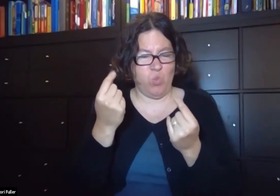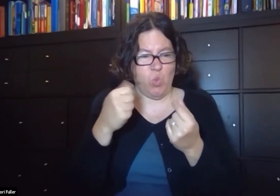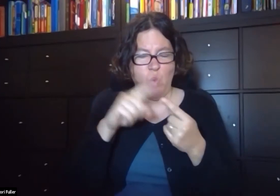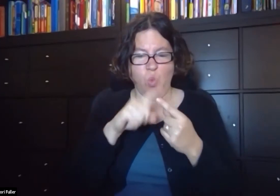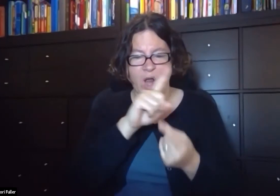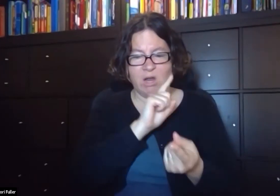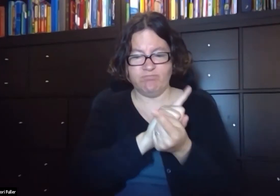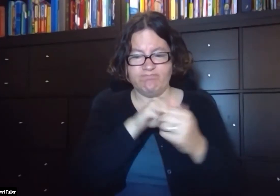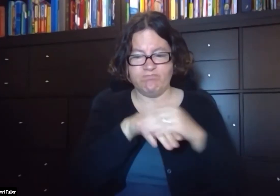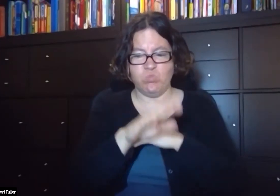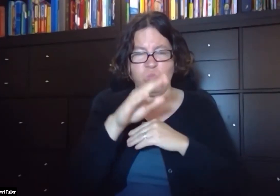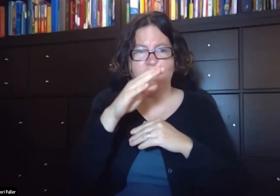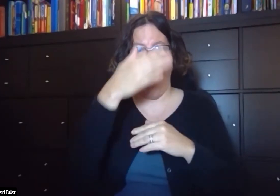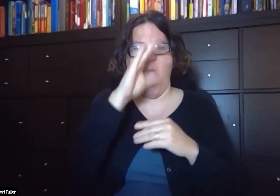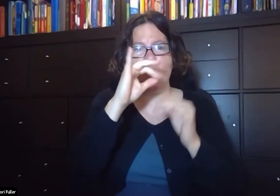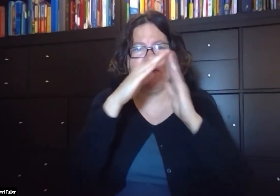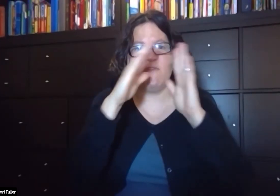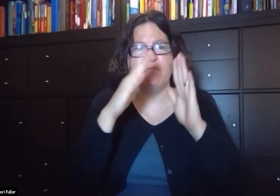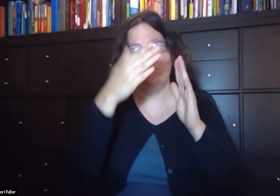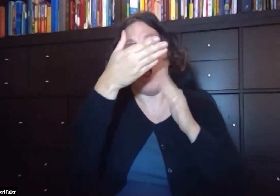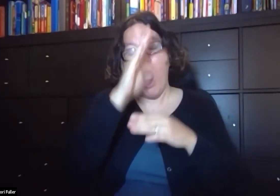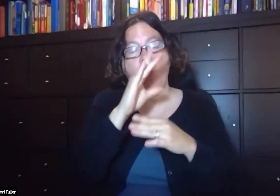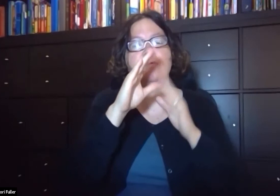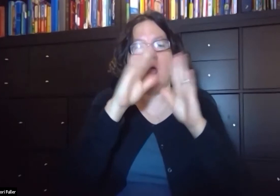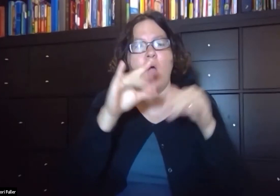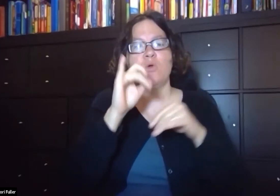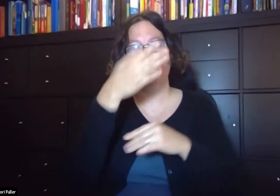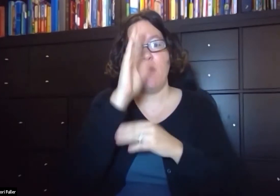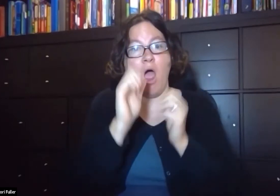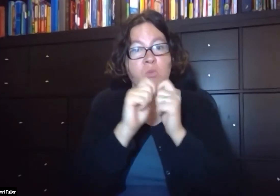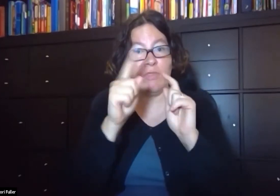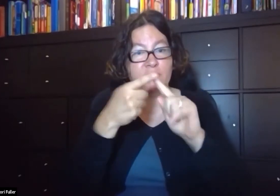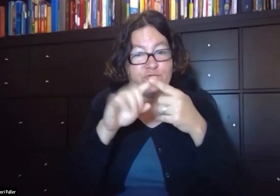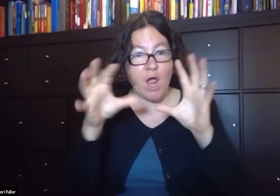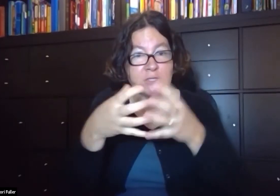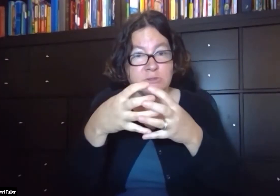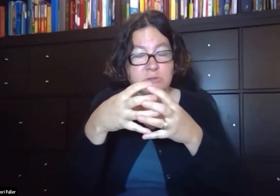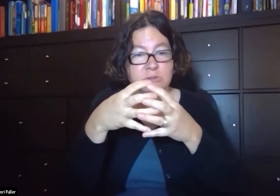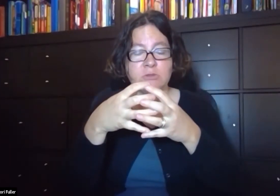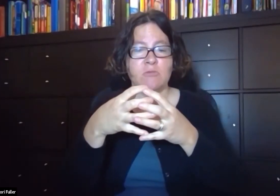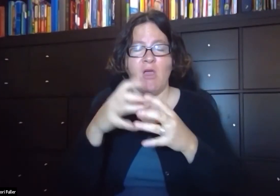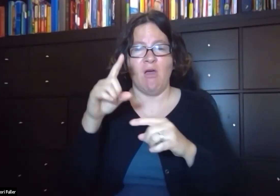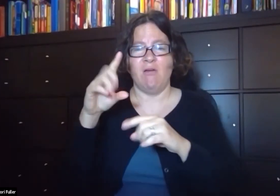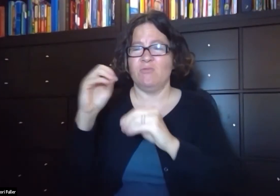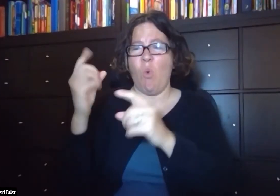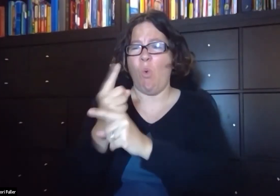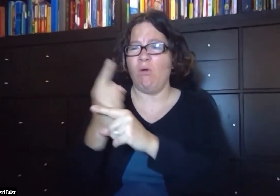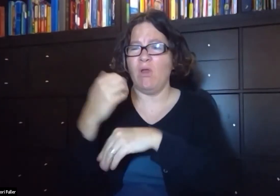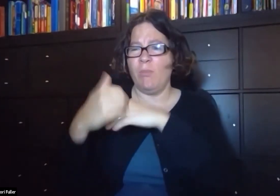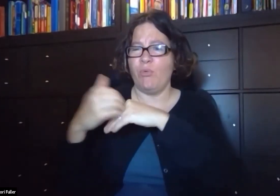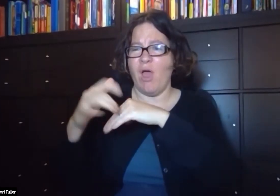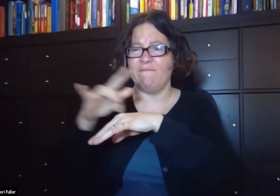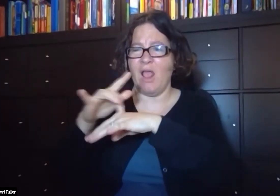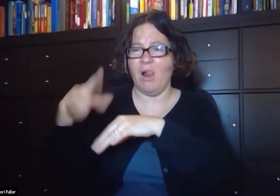a message about when he reminded them, what did David do when he